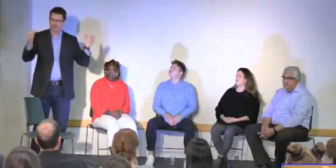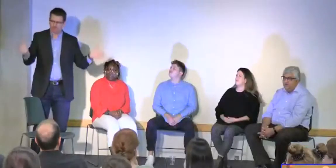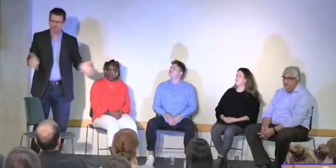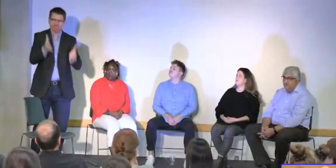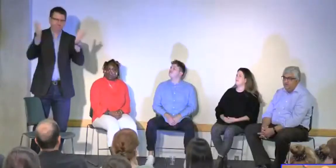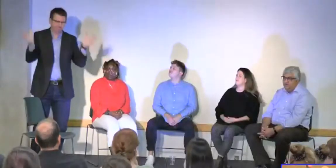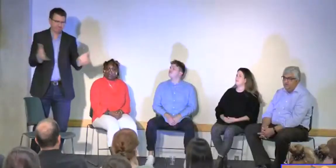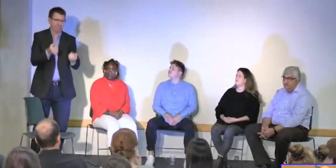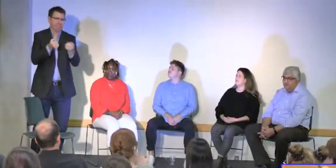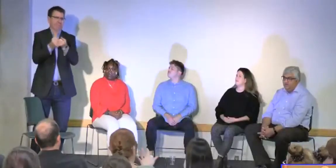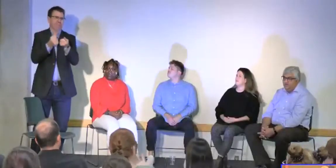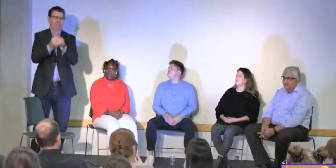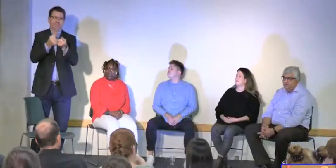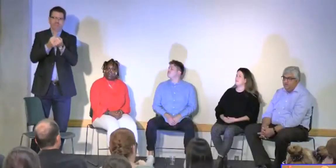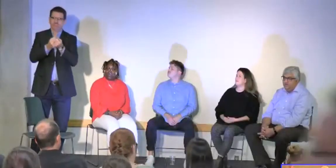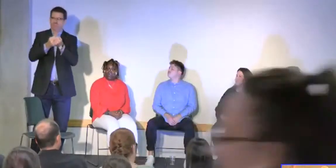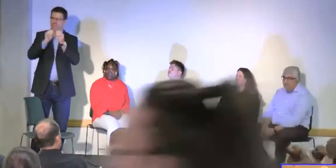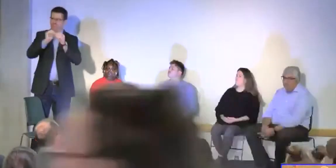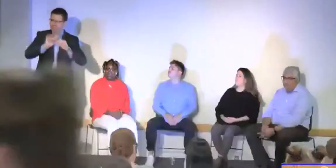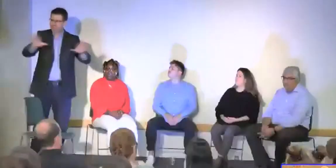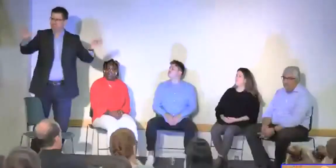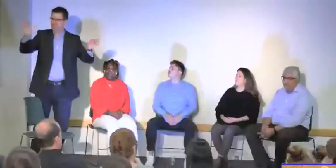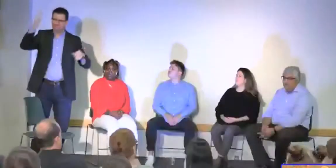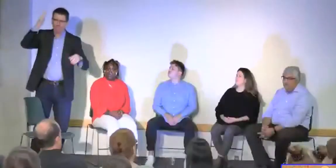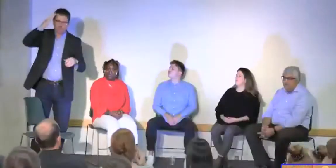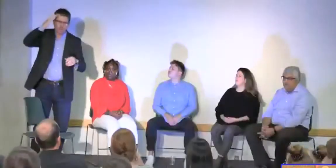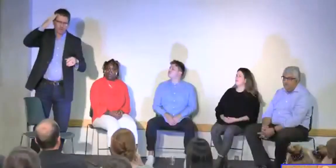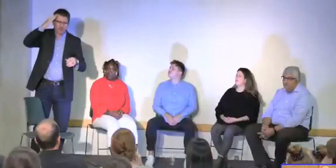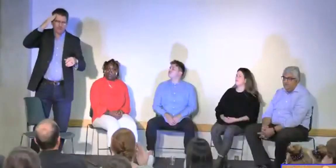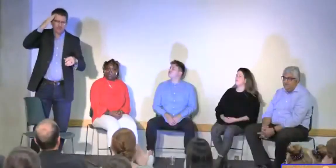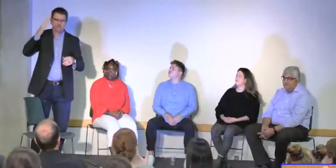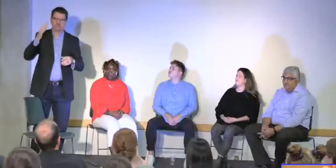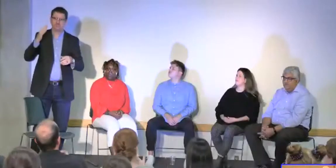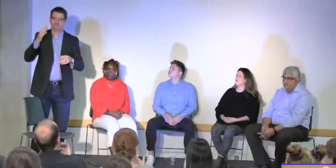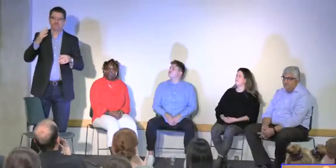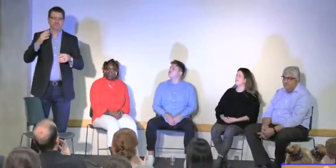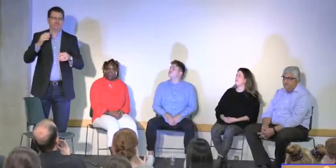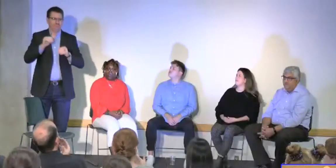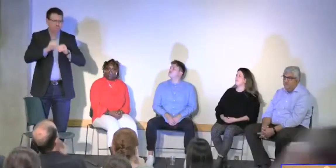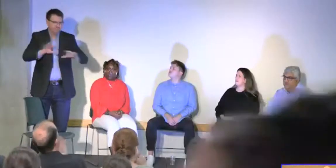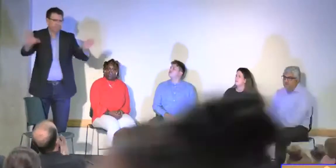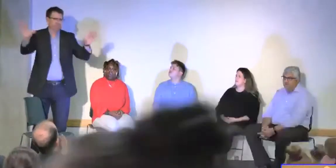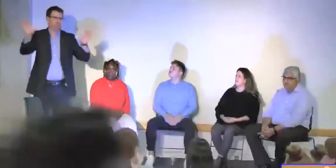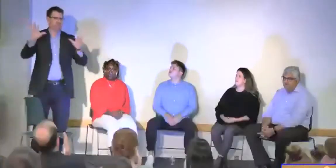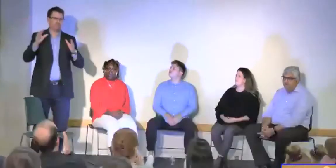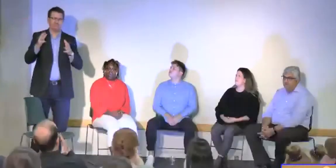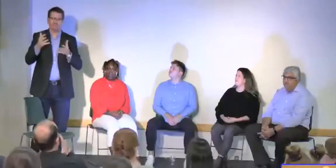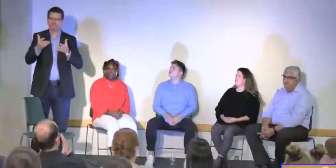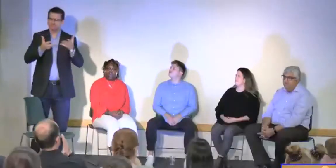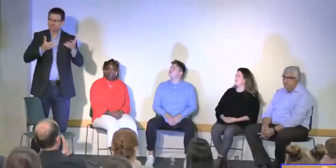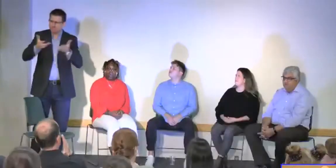Here in the ASL and Deaf Studies program here at the college, we have long been involved in